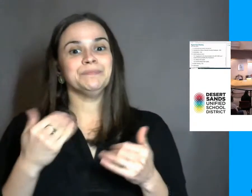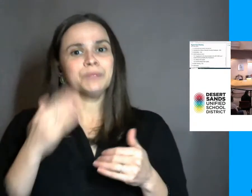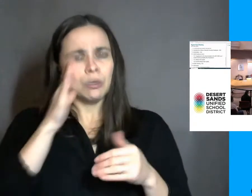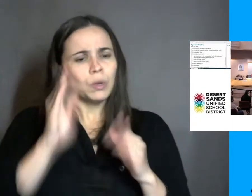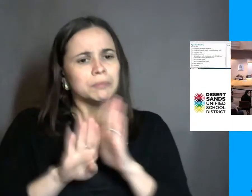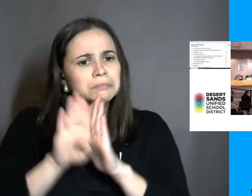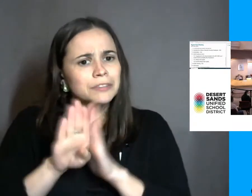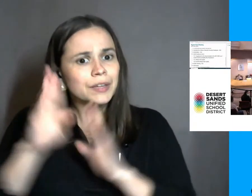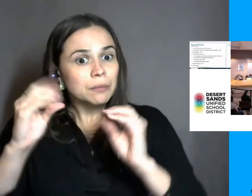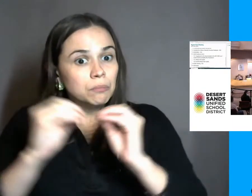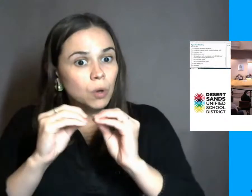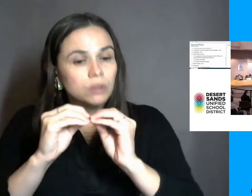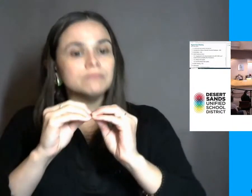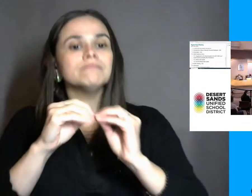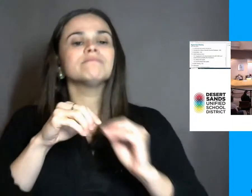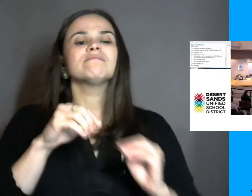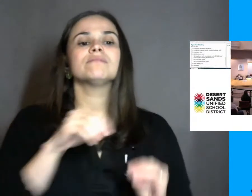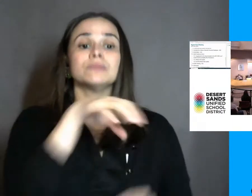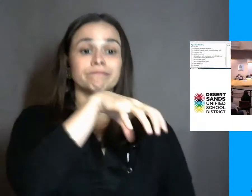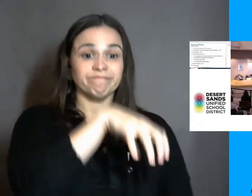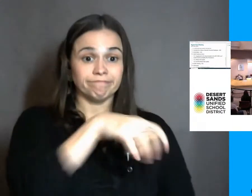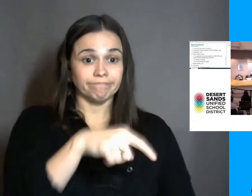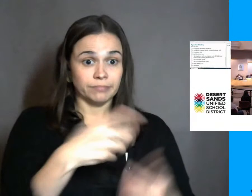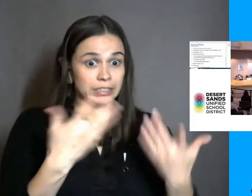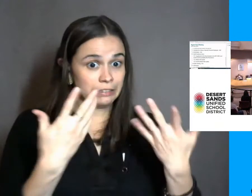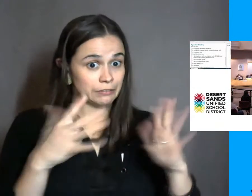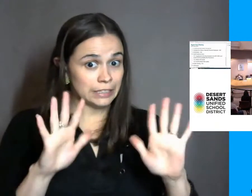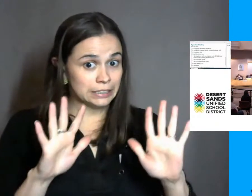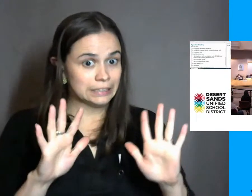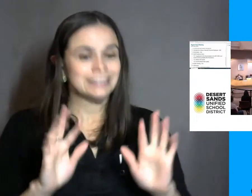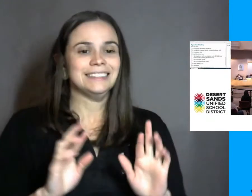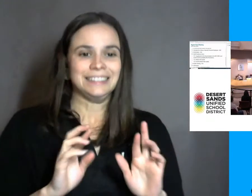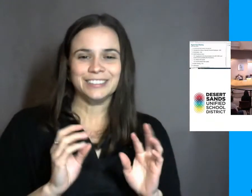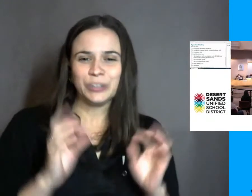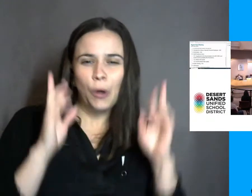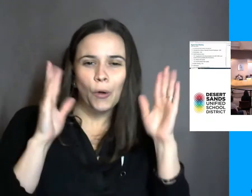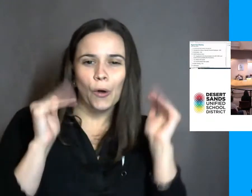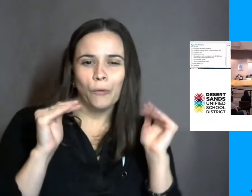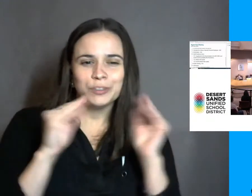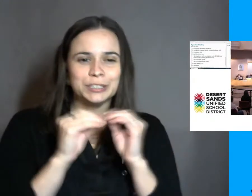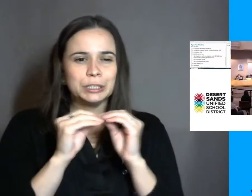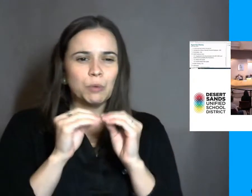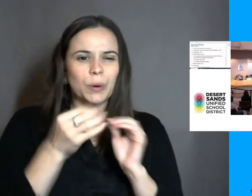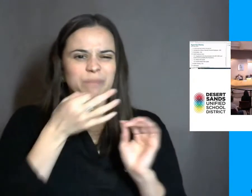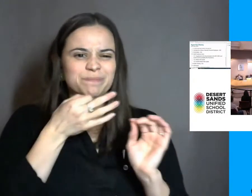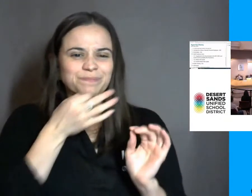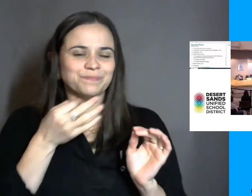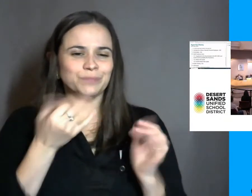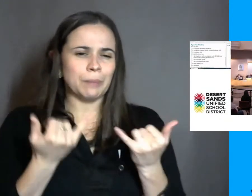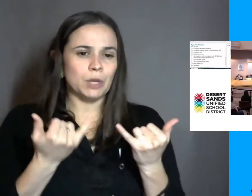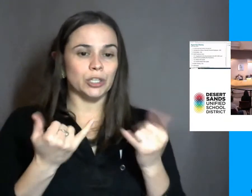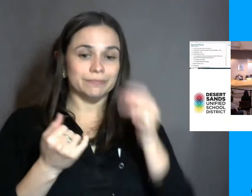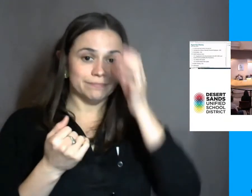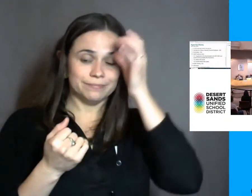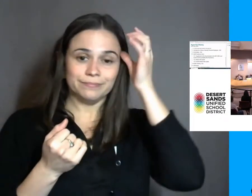it's finished. That's the hope, correct? Anyway, I congratulate you very much on that